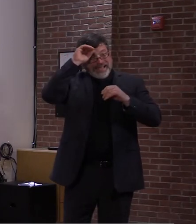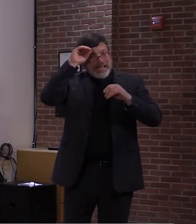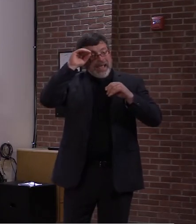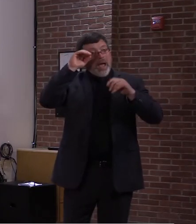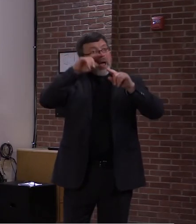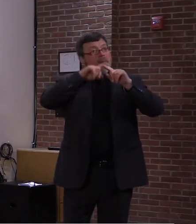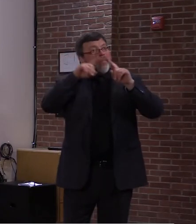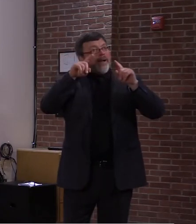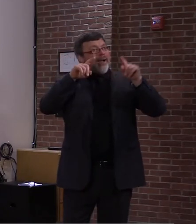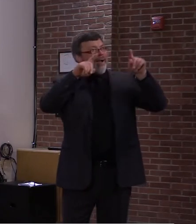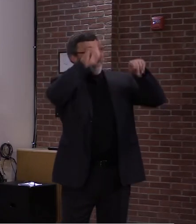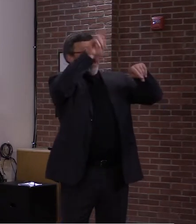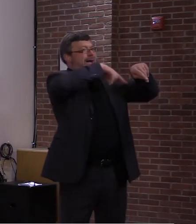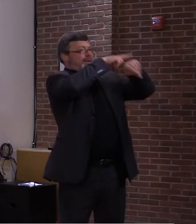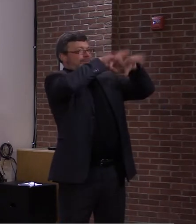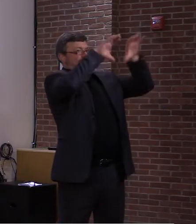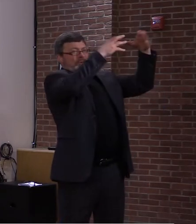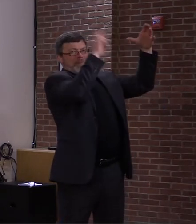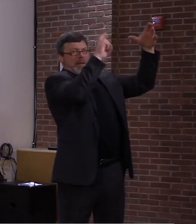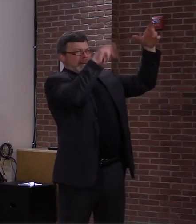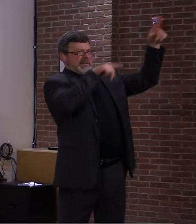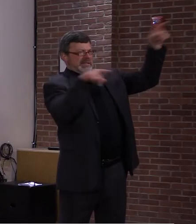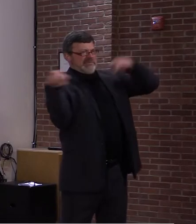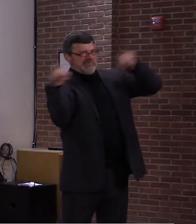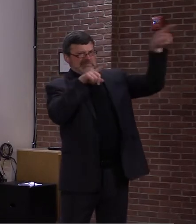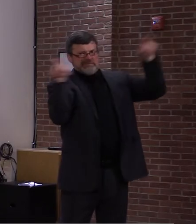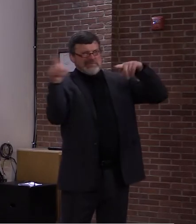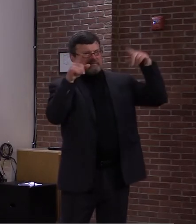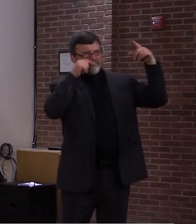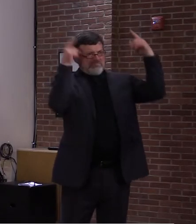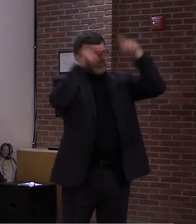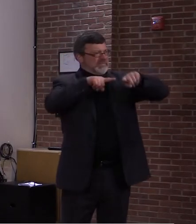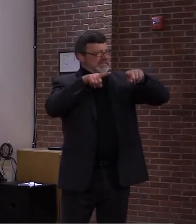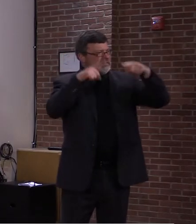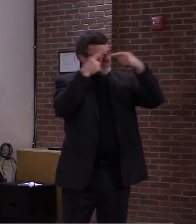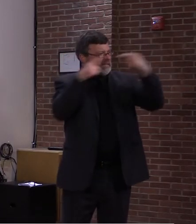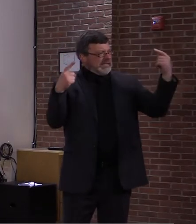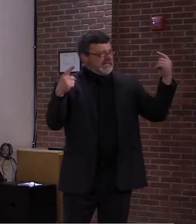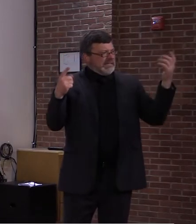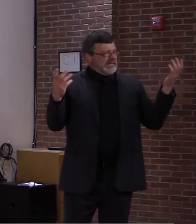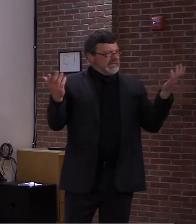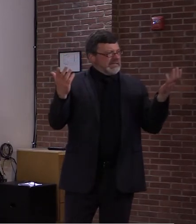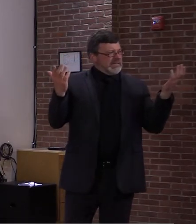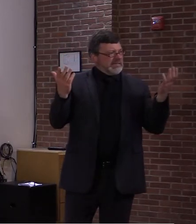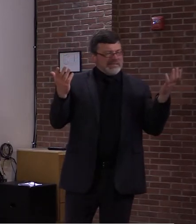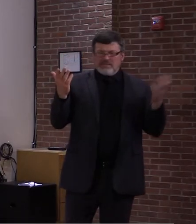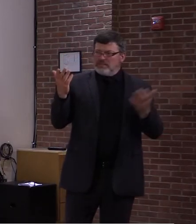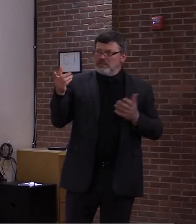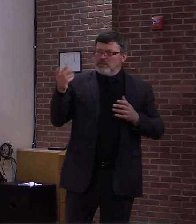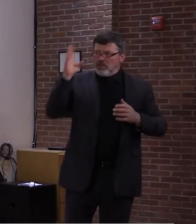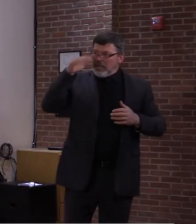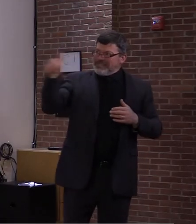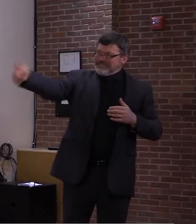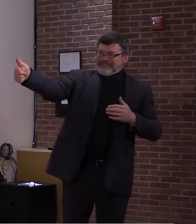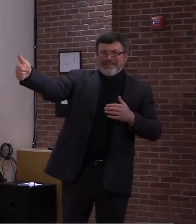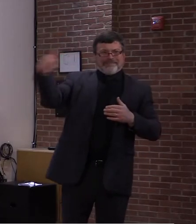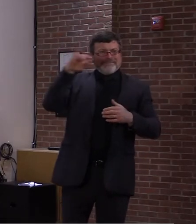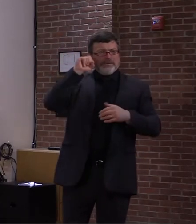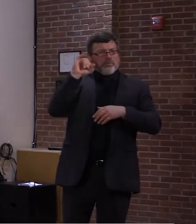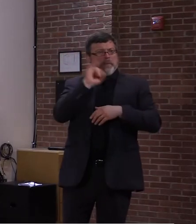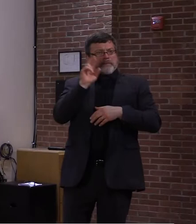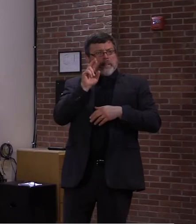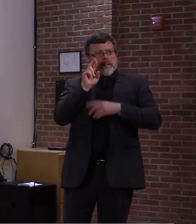your internal feelings over that. You still have an R next to your name. Is there a kind of point of no return that you would rethink that? You